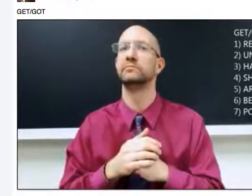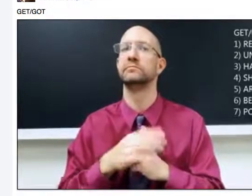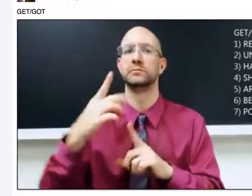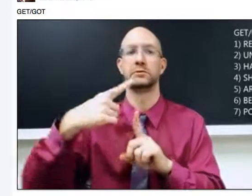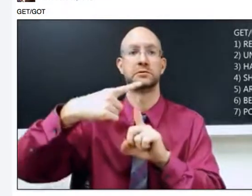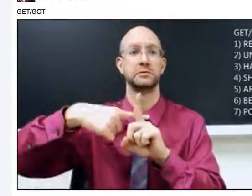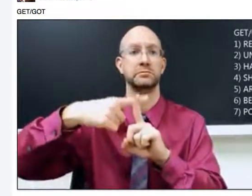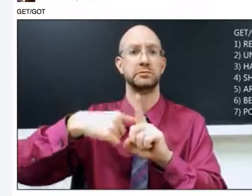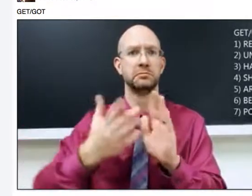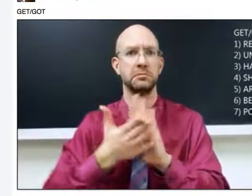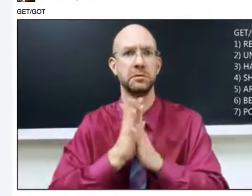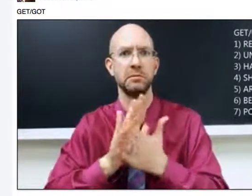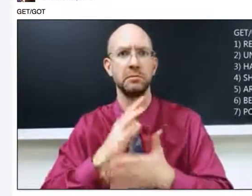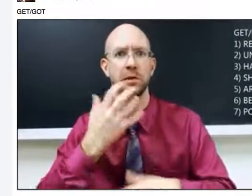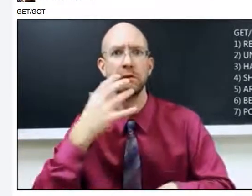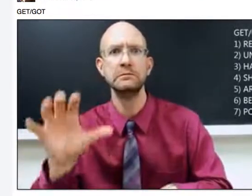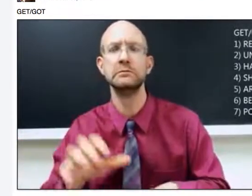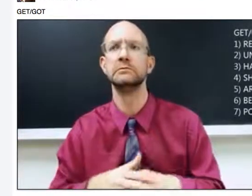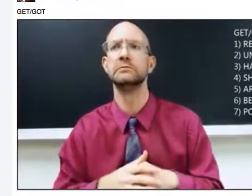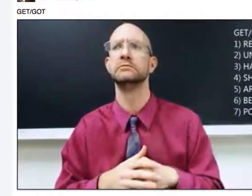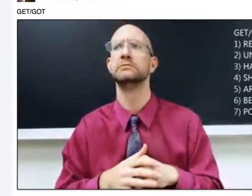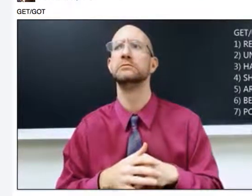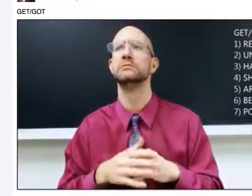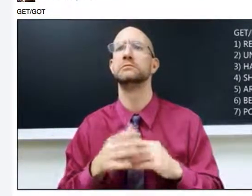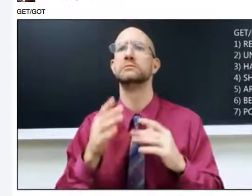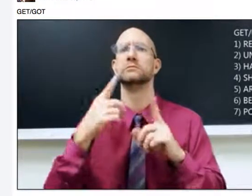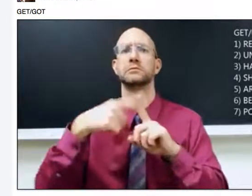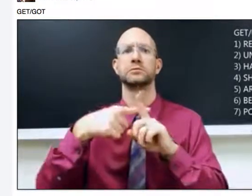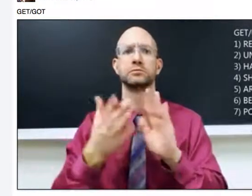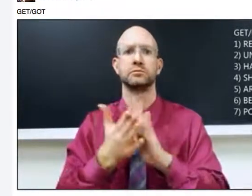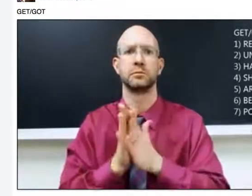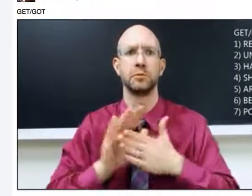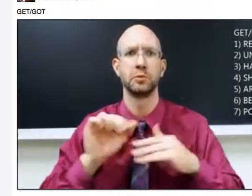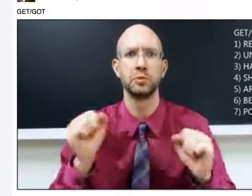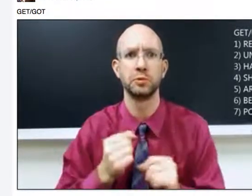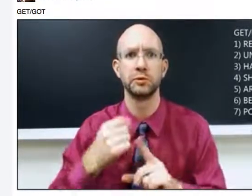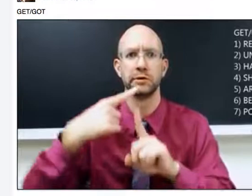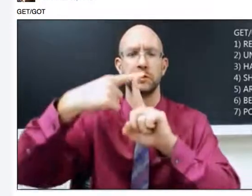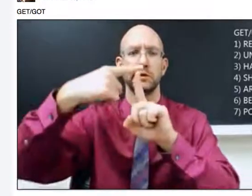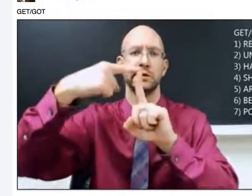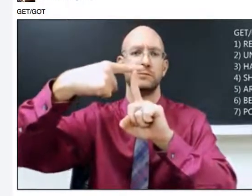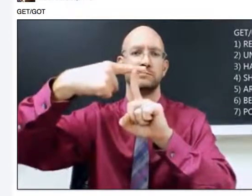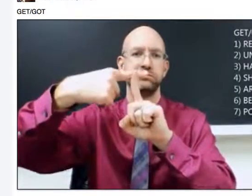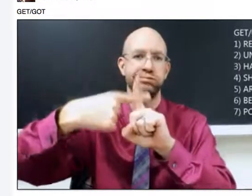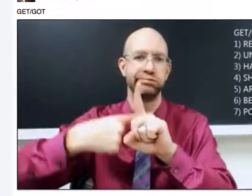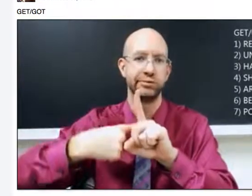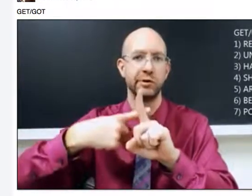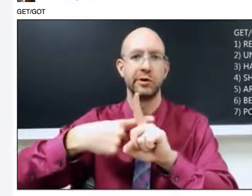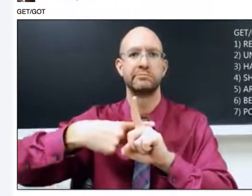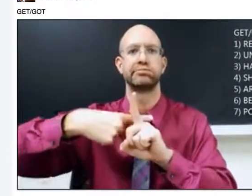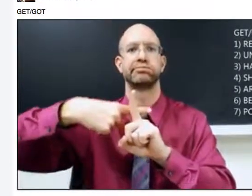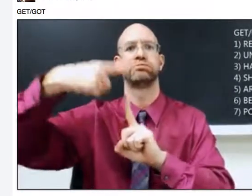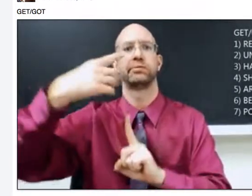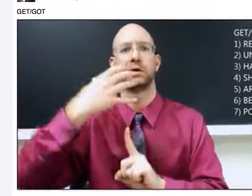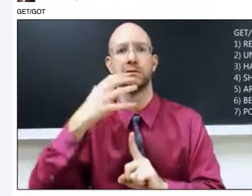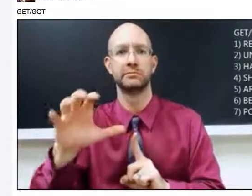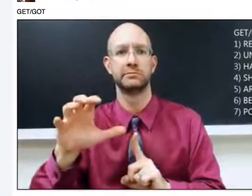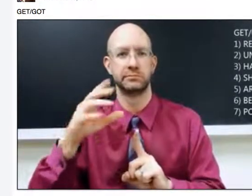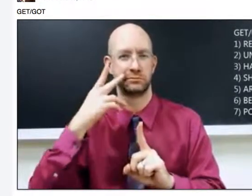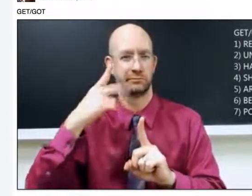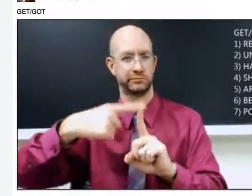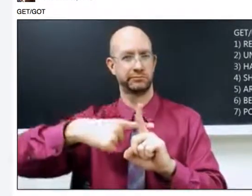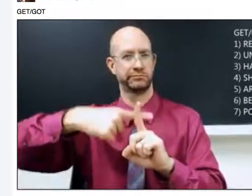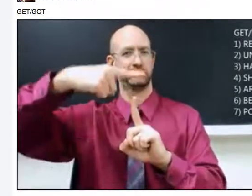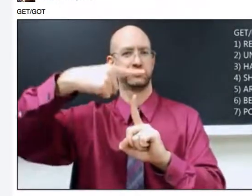same thing. The food is cold. The temperature became hot. The temperature became cold. You can